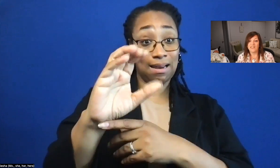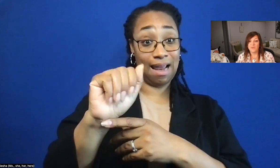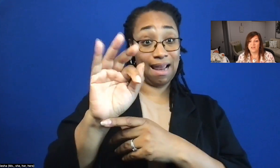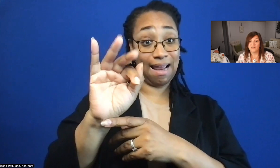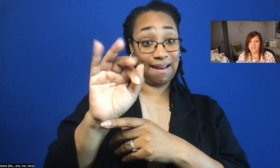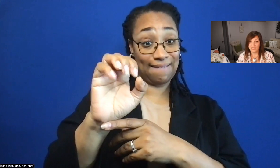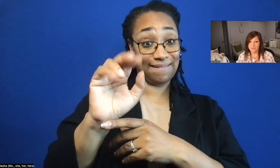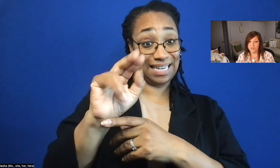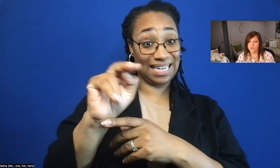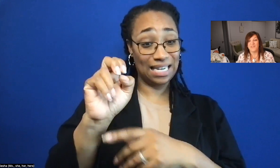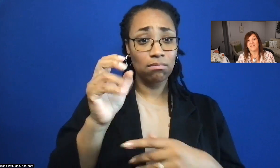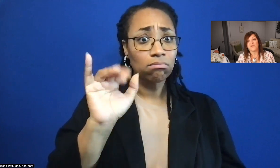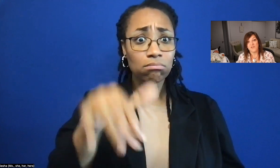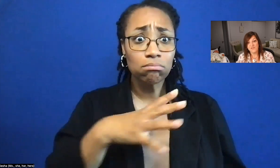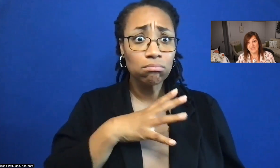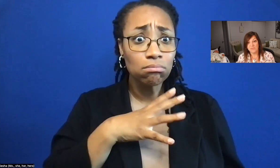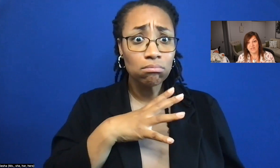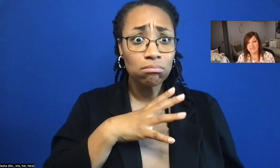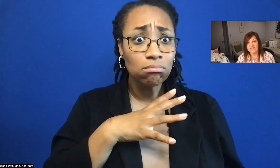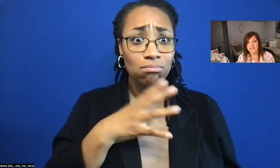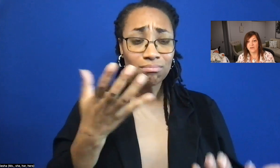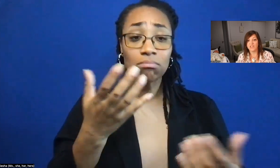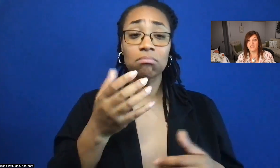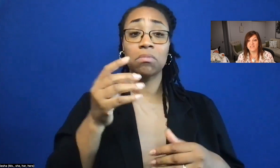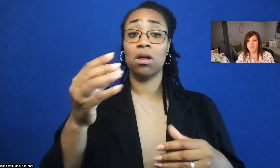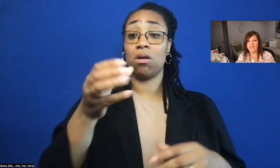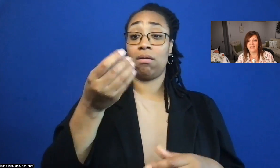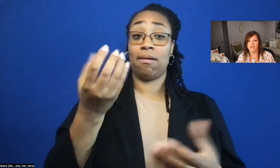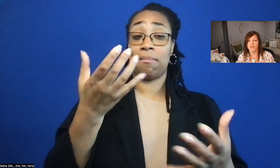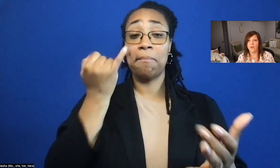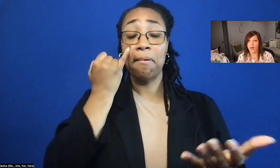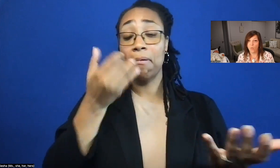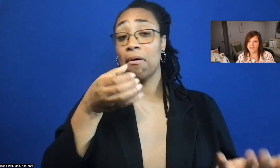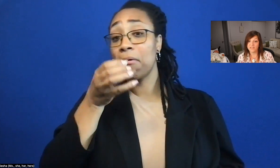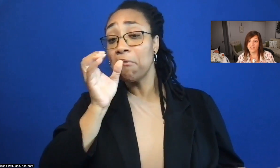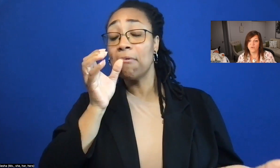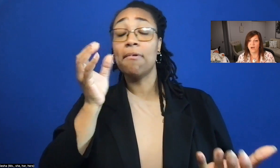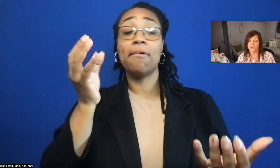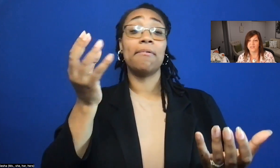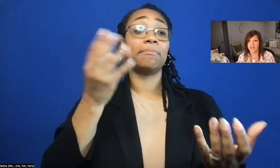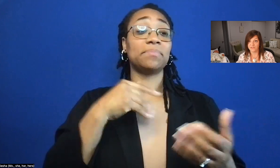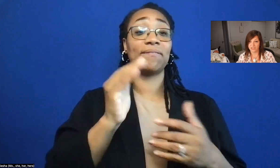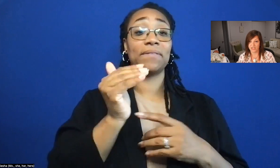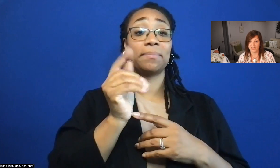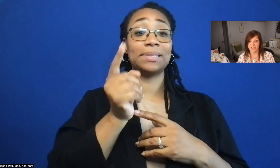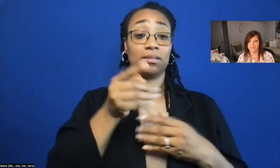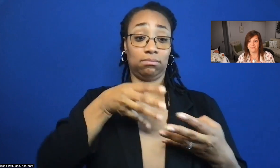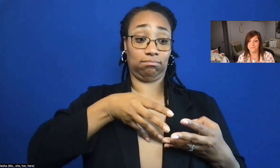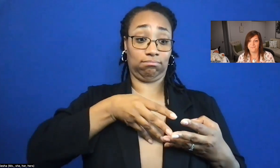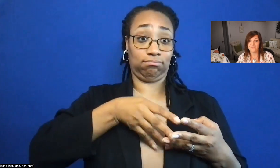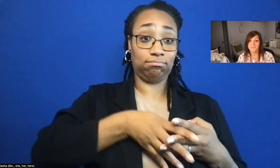Caffeine appears in your milk within 15 minutes and reaches a peak level about 1 to 2 hours after